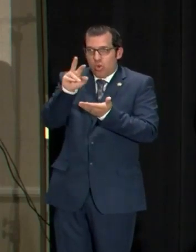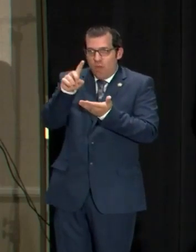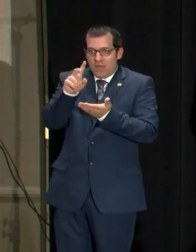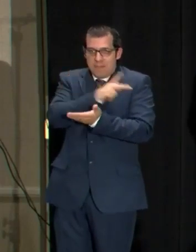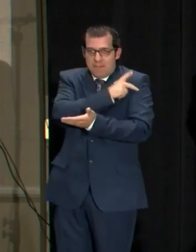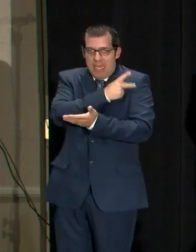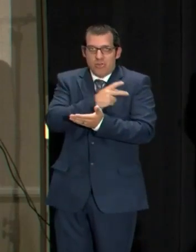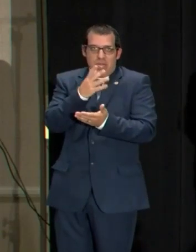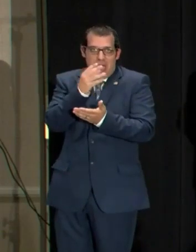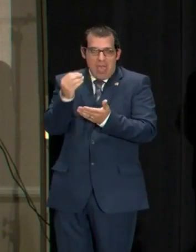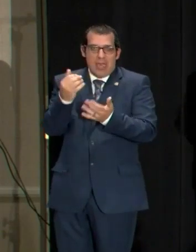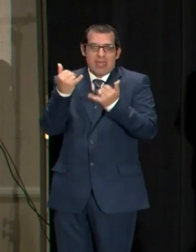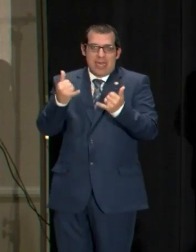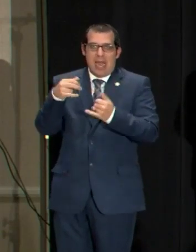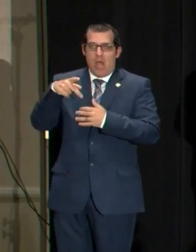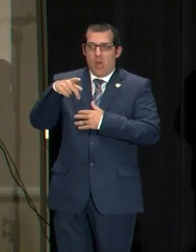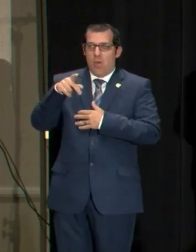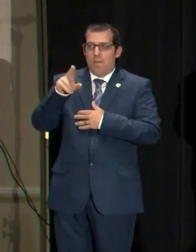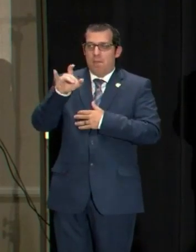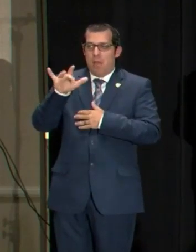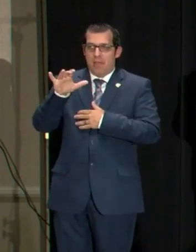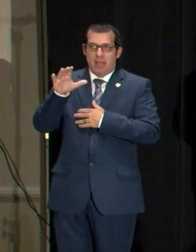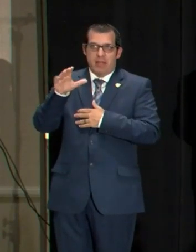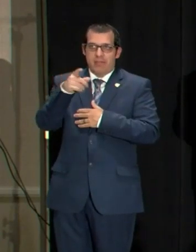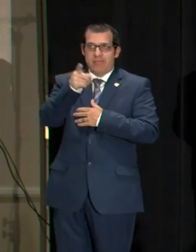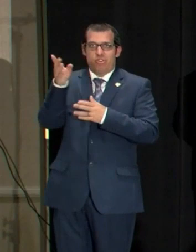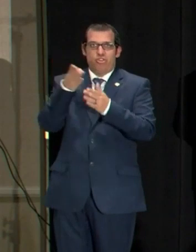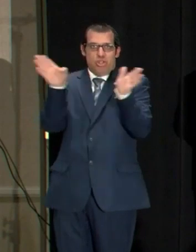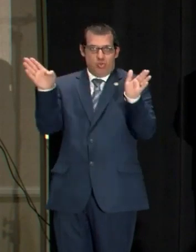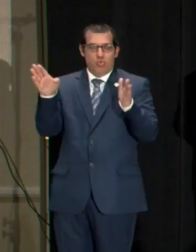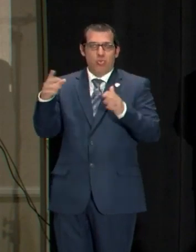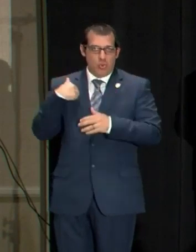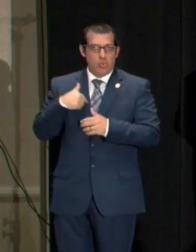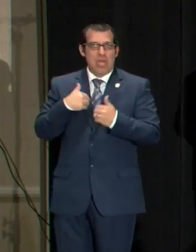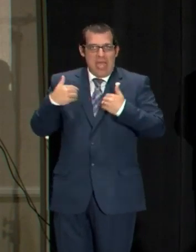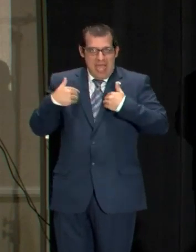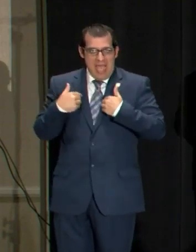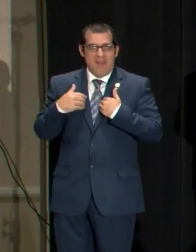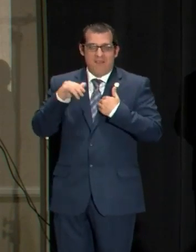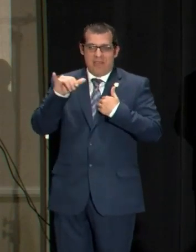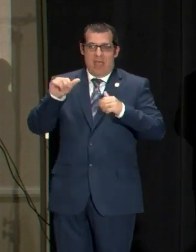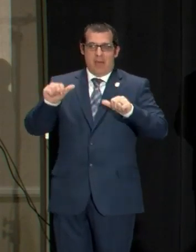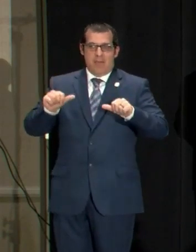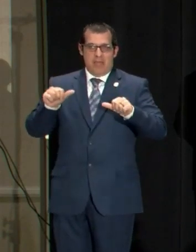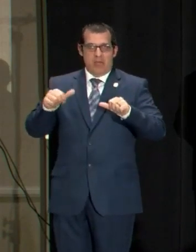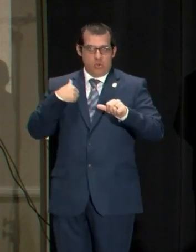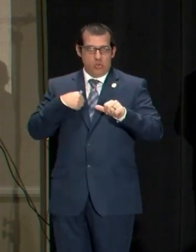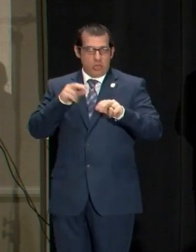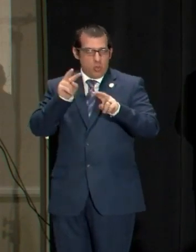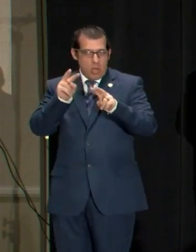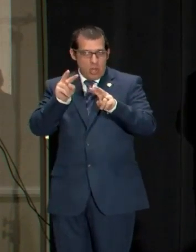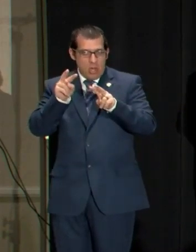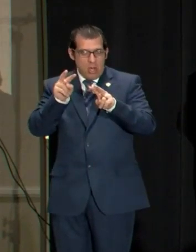now certainly the public and generally, and we do have that capacity. We continue to watch